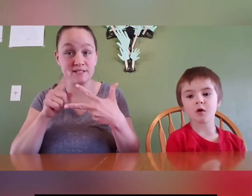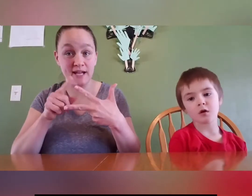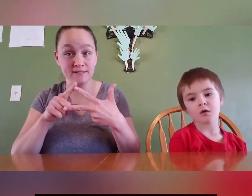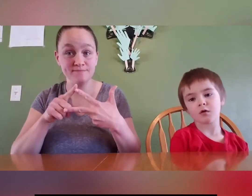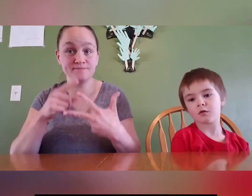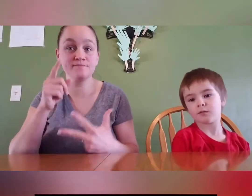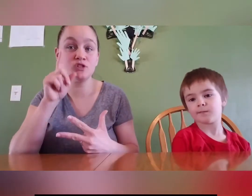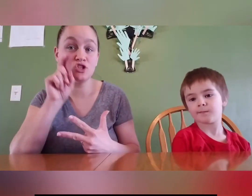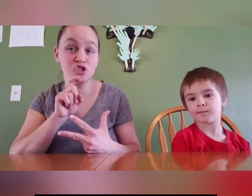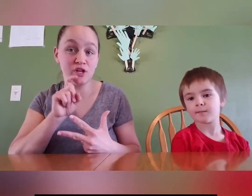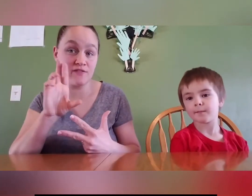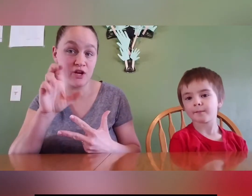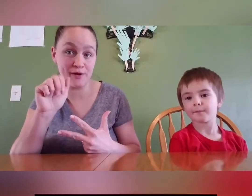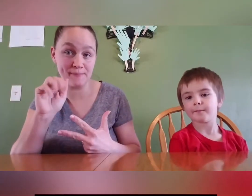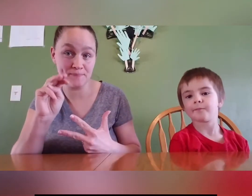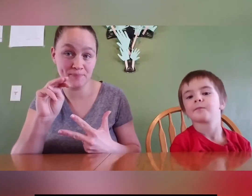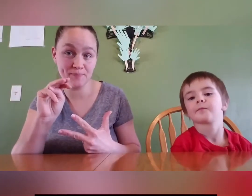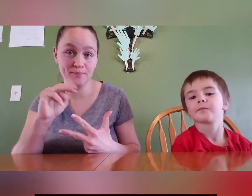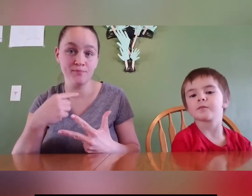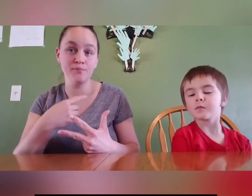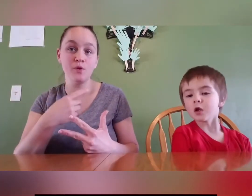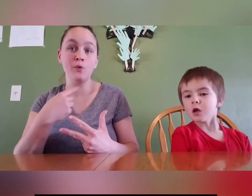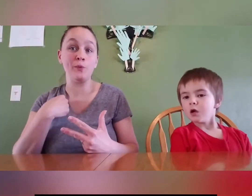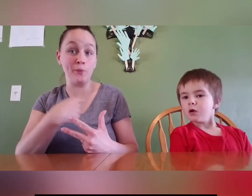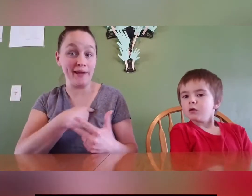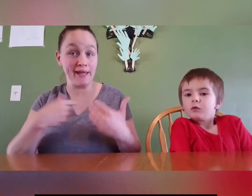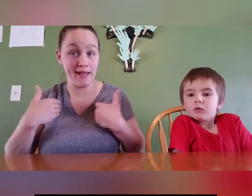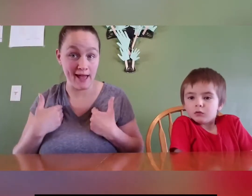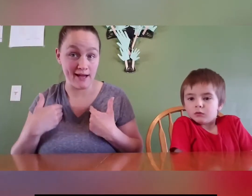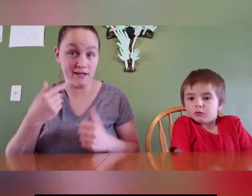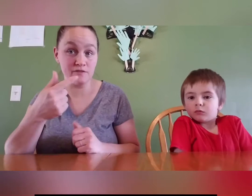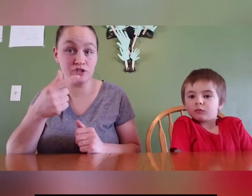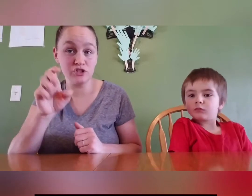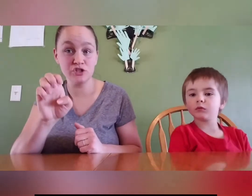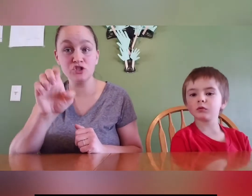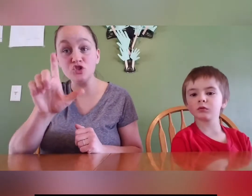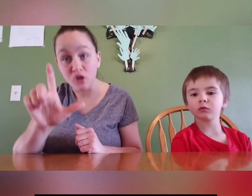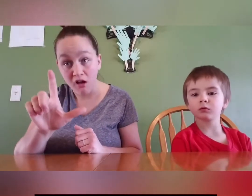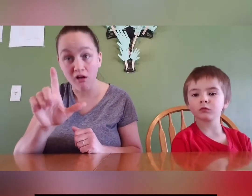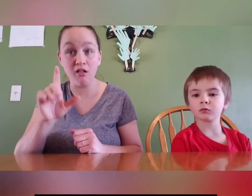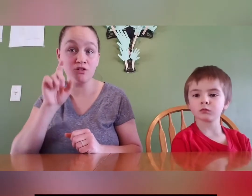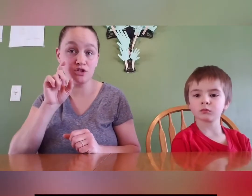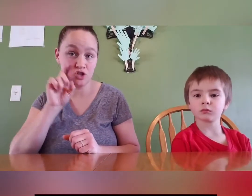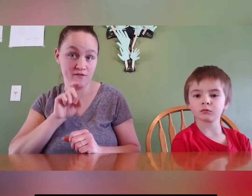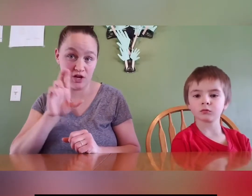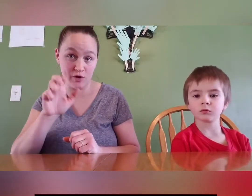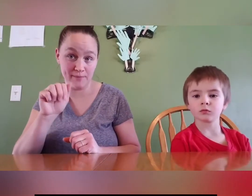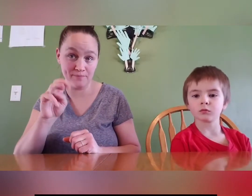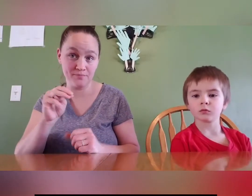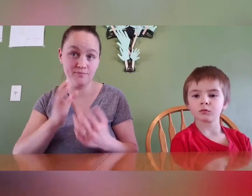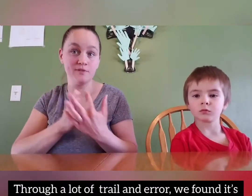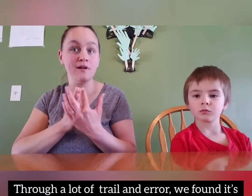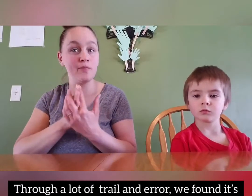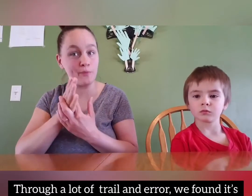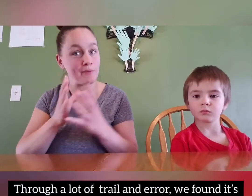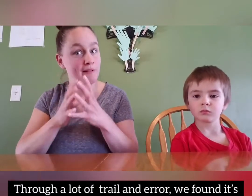Second, shaving cream. We have gel shaving cream. Through a lot